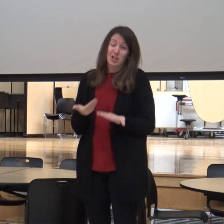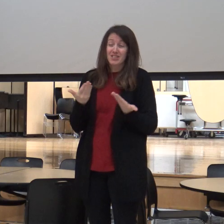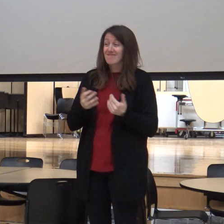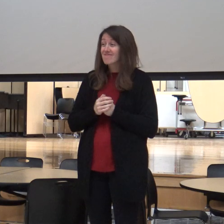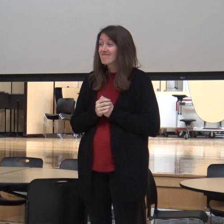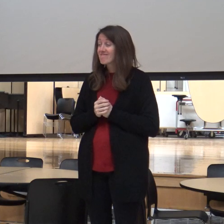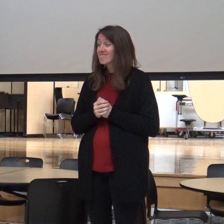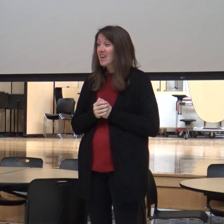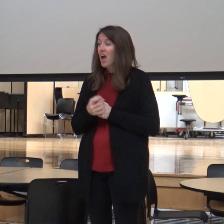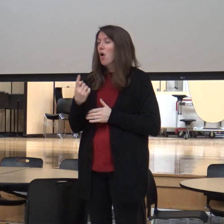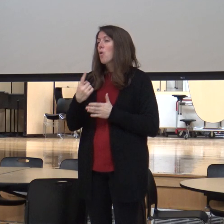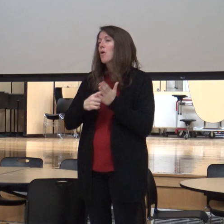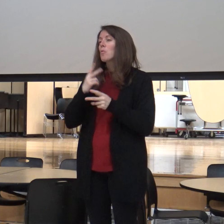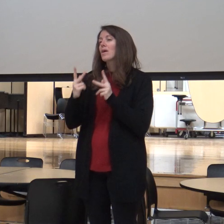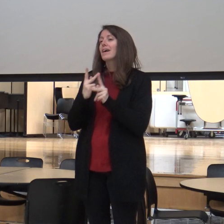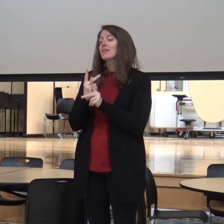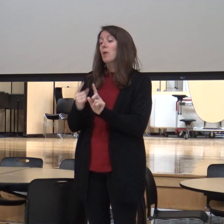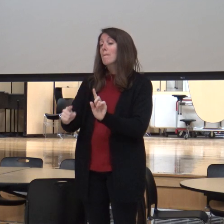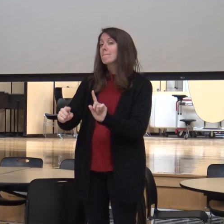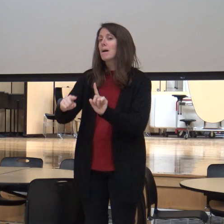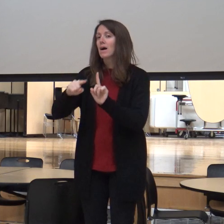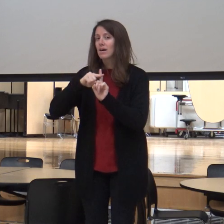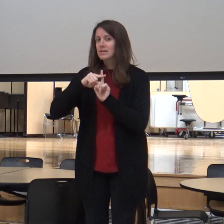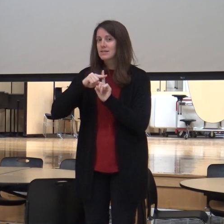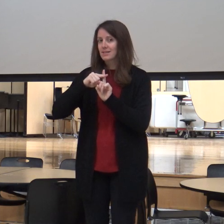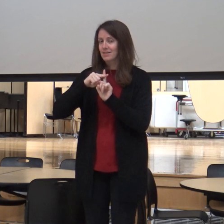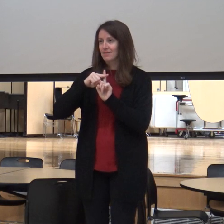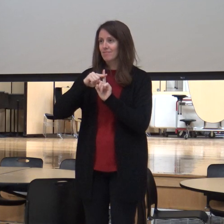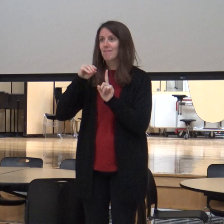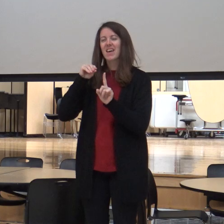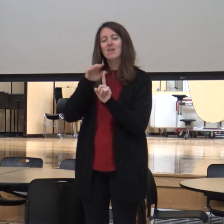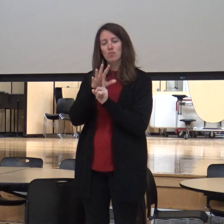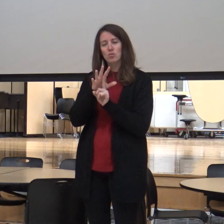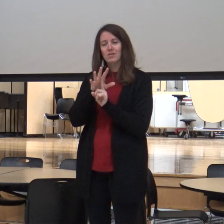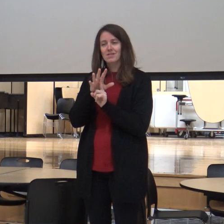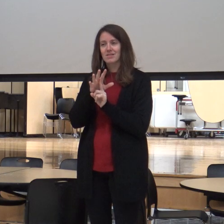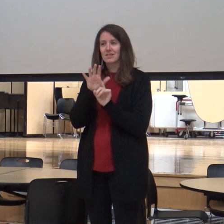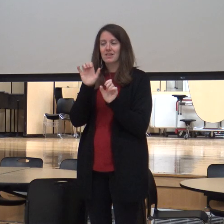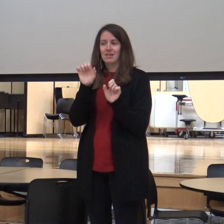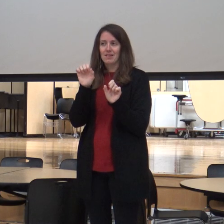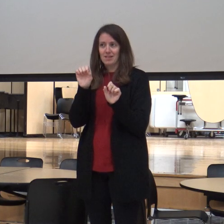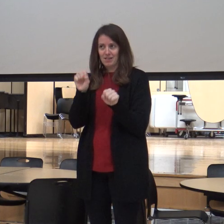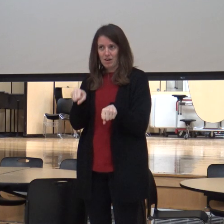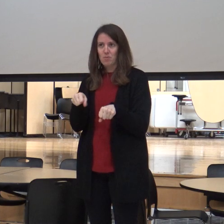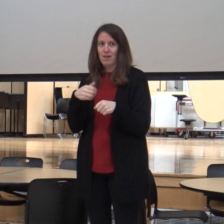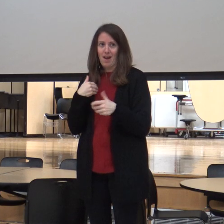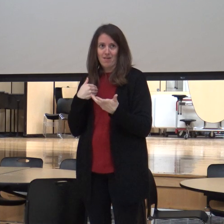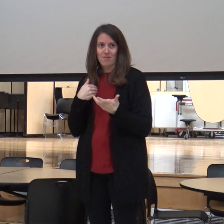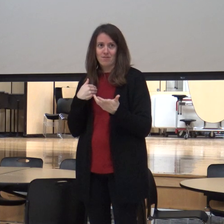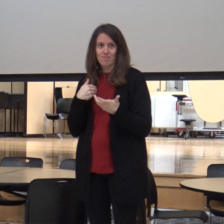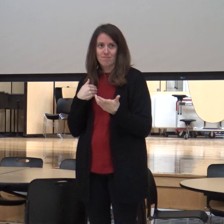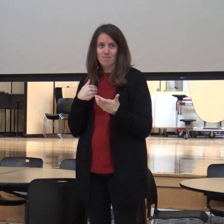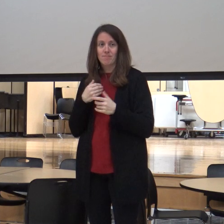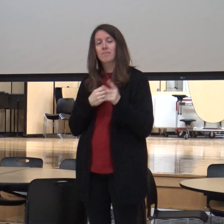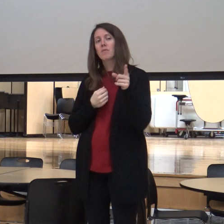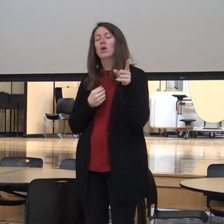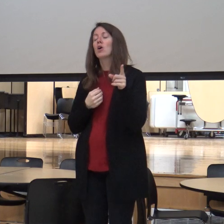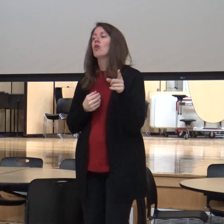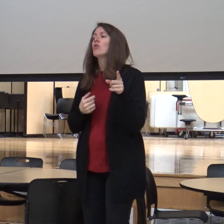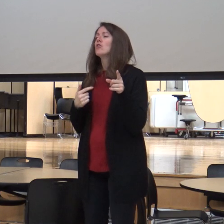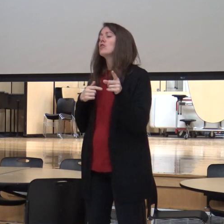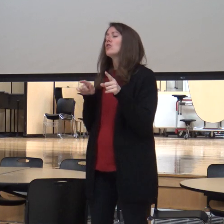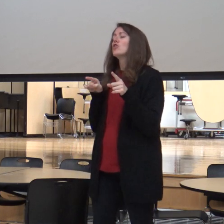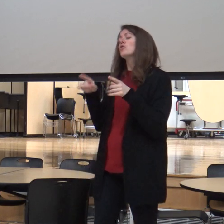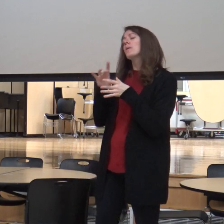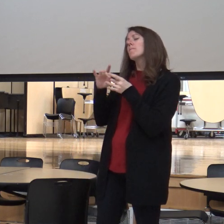kind of influence, what kind of positive influence can we have on the kids that are connected to social media? You had mentioned parents laying in